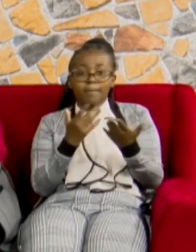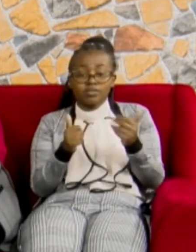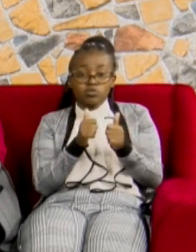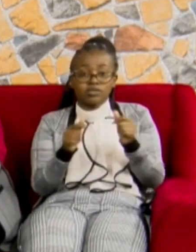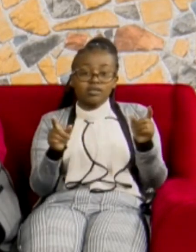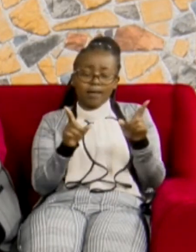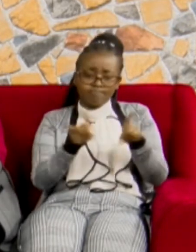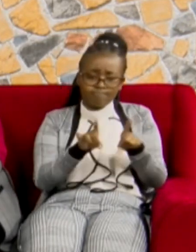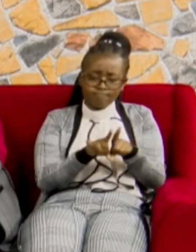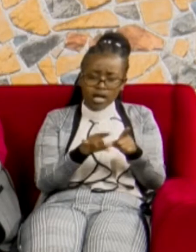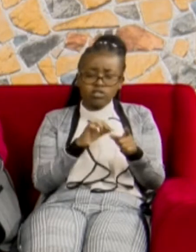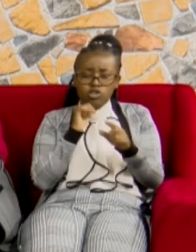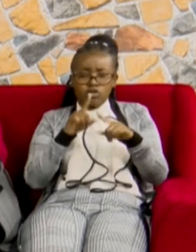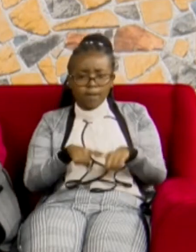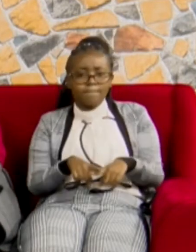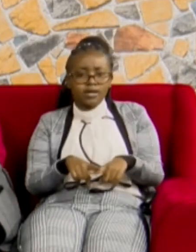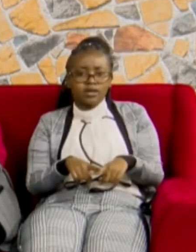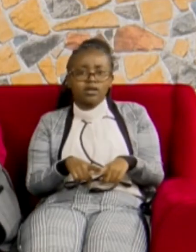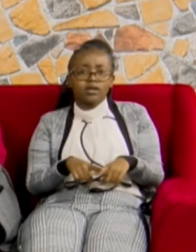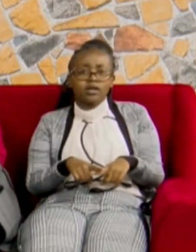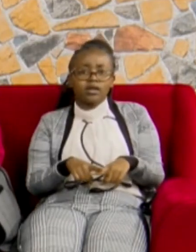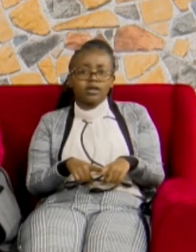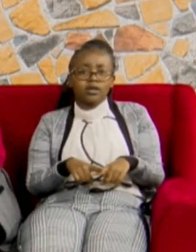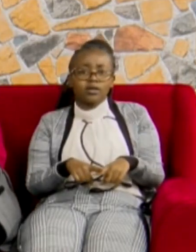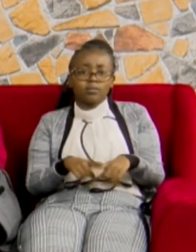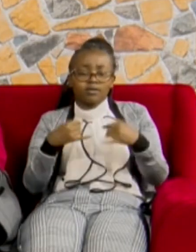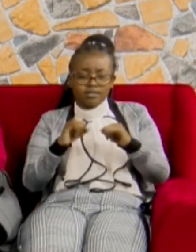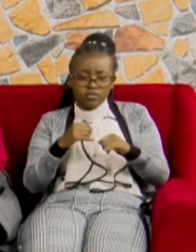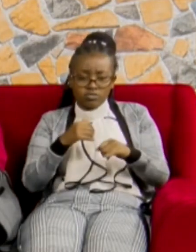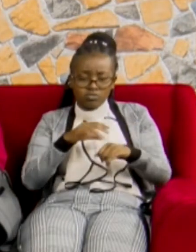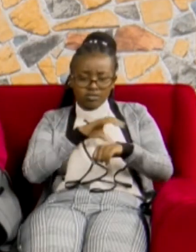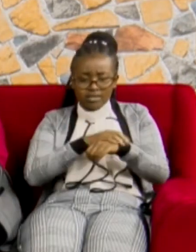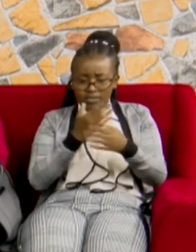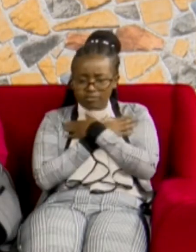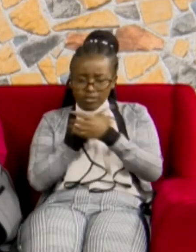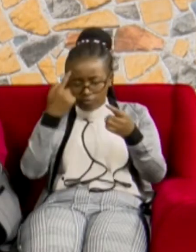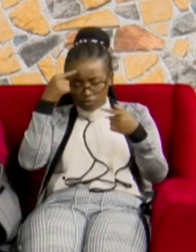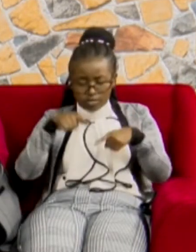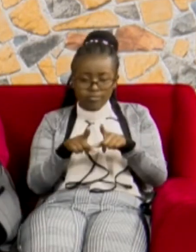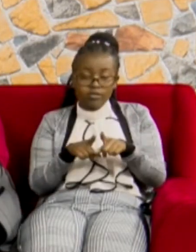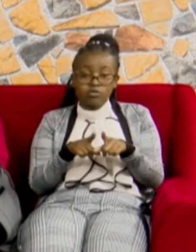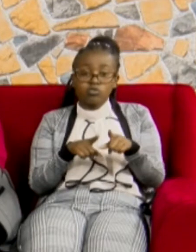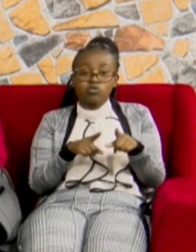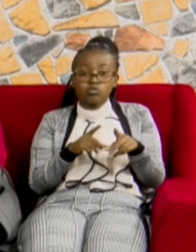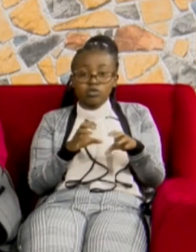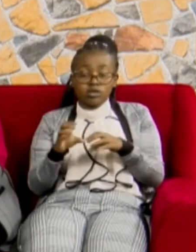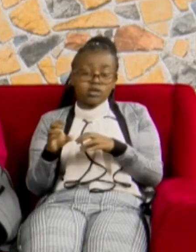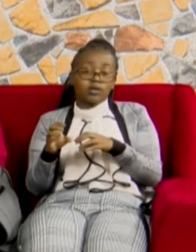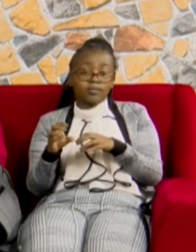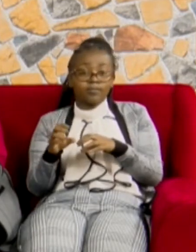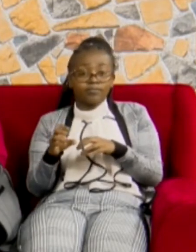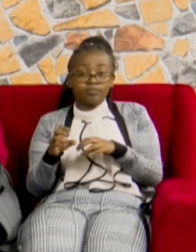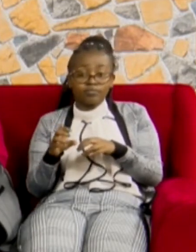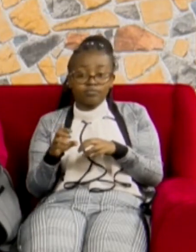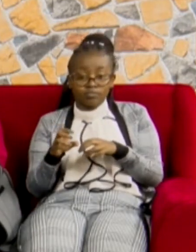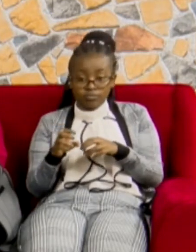not relying on like trying to find friends for themselves. Like you can do. It's really hard enough. I know, so I don't